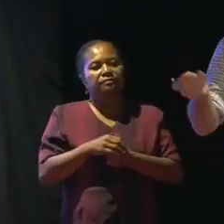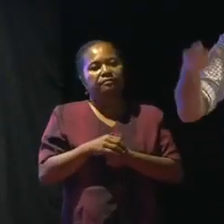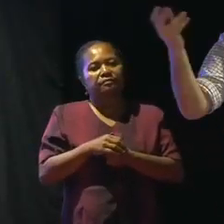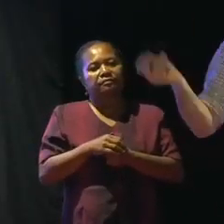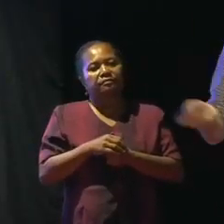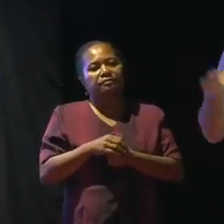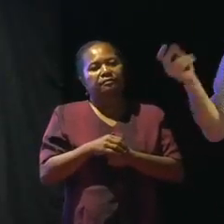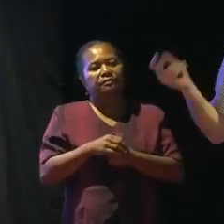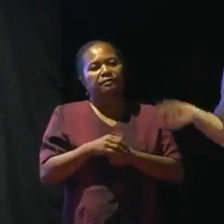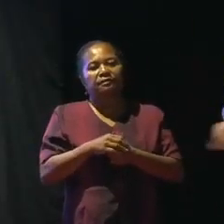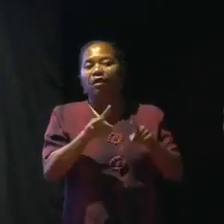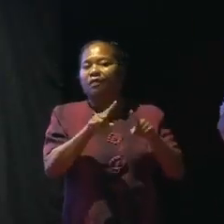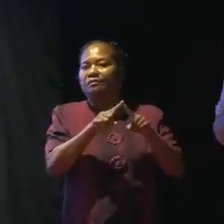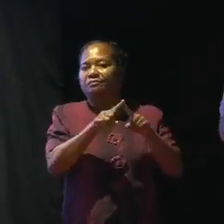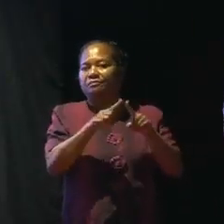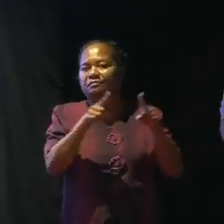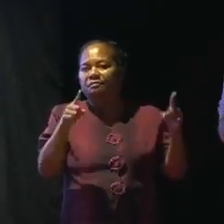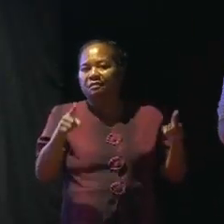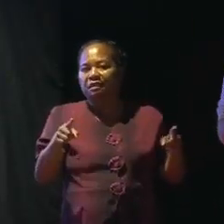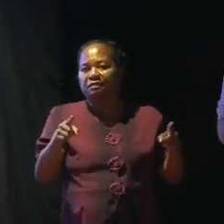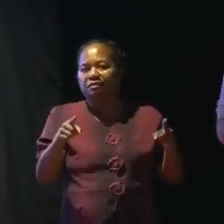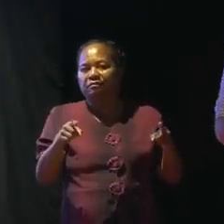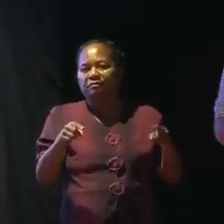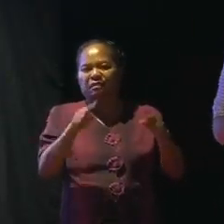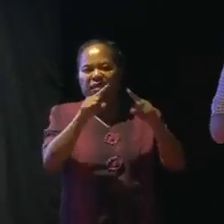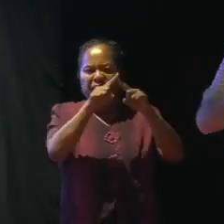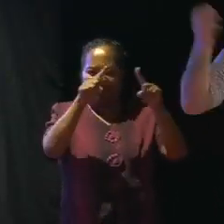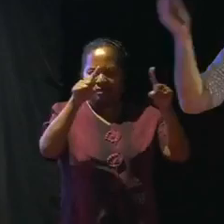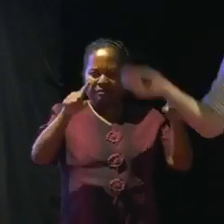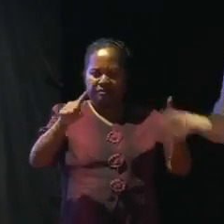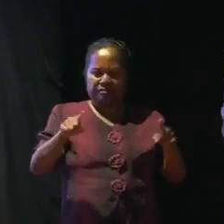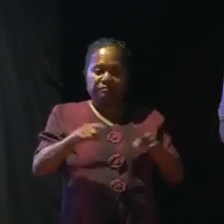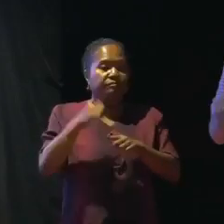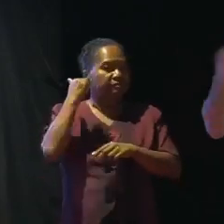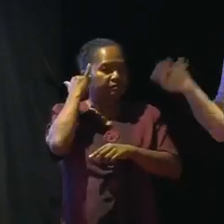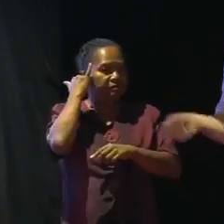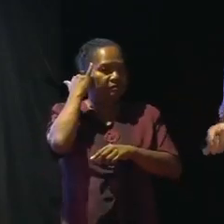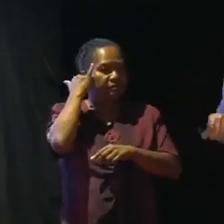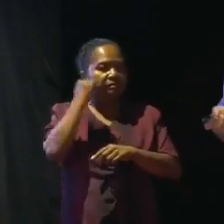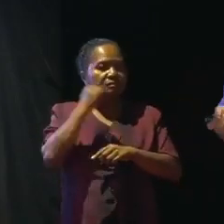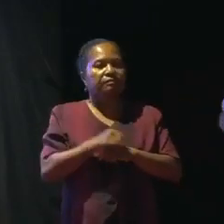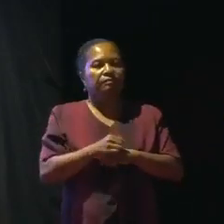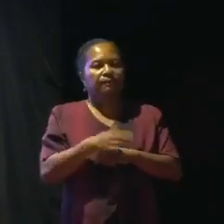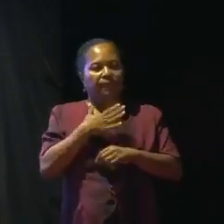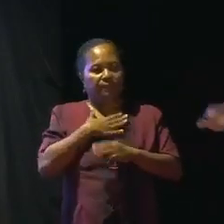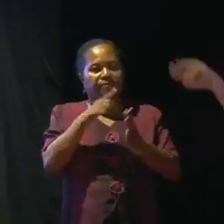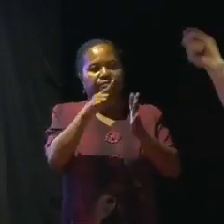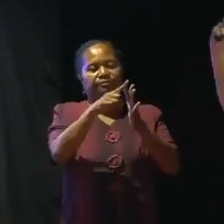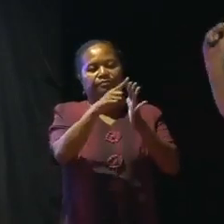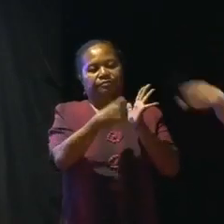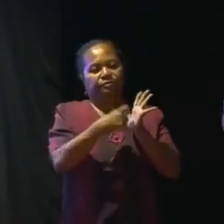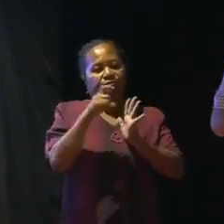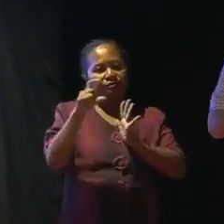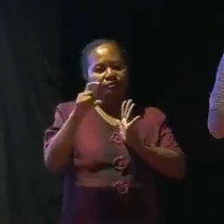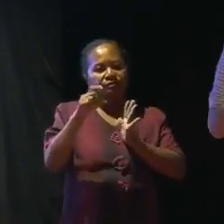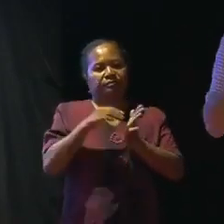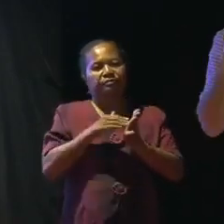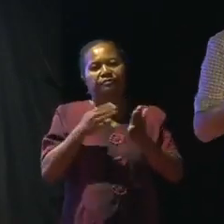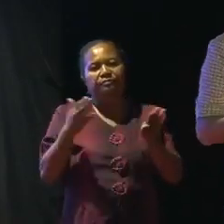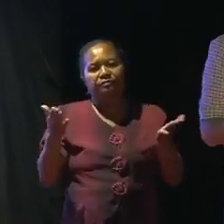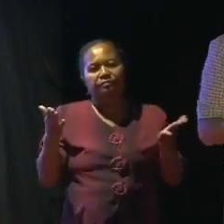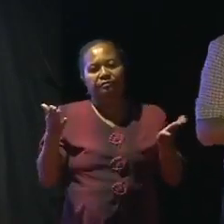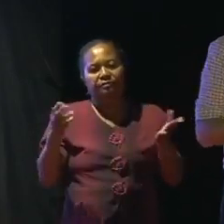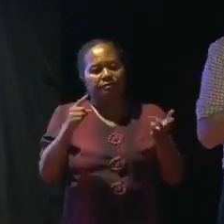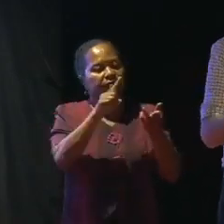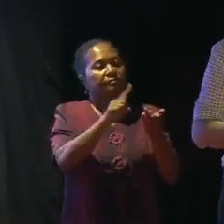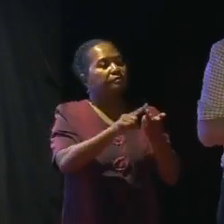extension on a desktop, tablet, anything that has an internet connection. So that's the sort of vision for MyIRC. Now, the